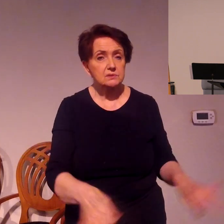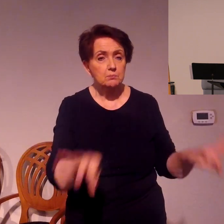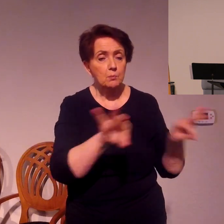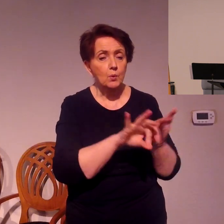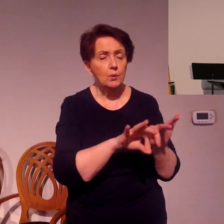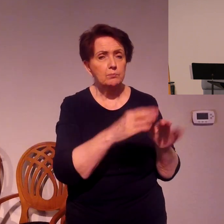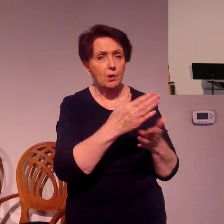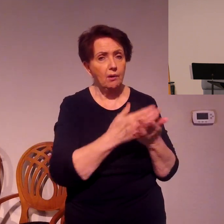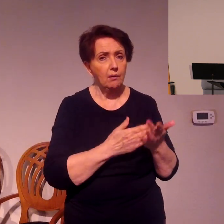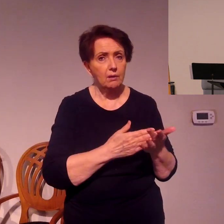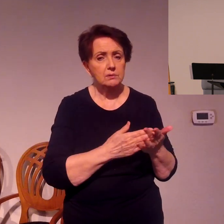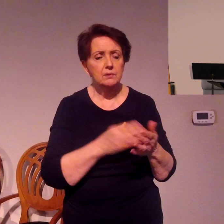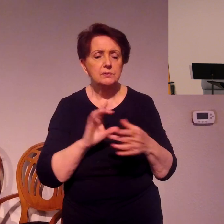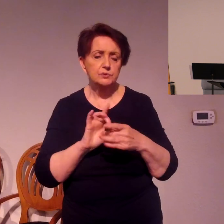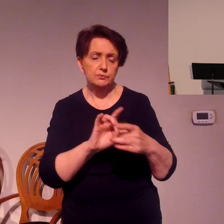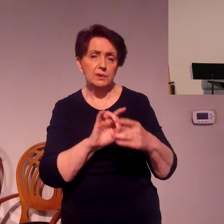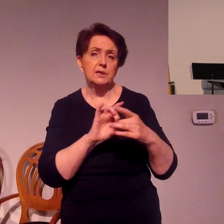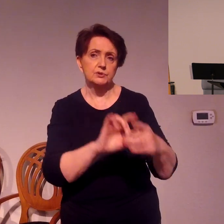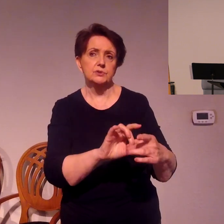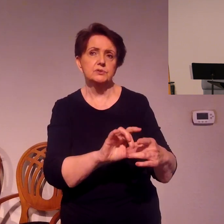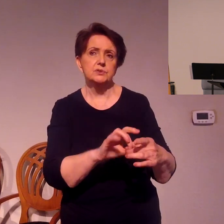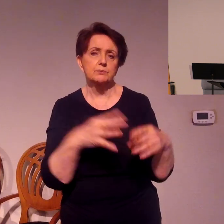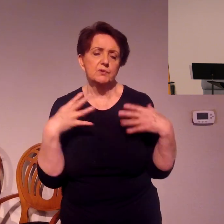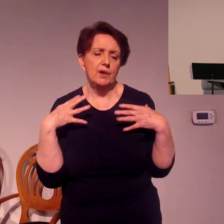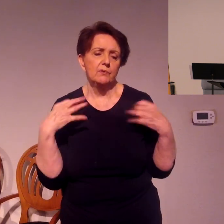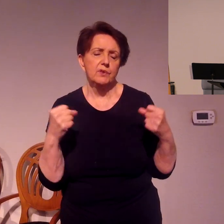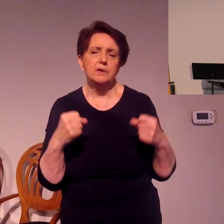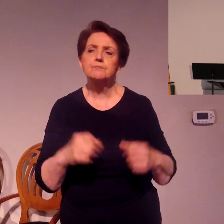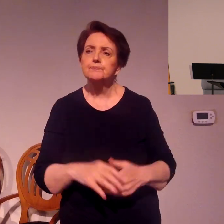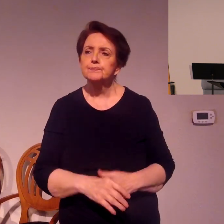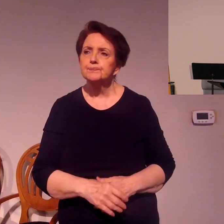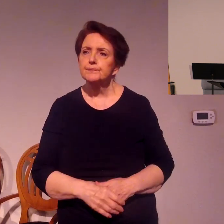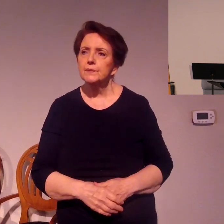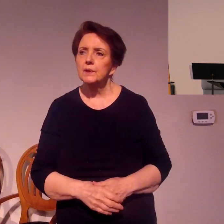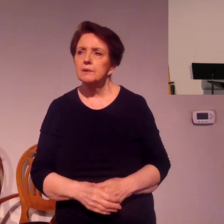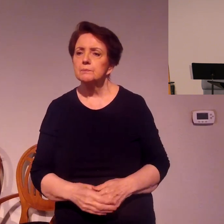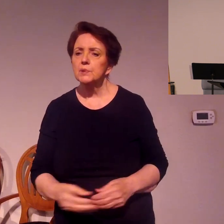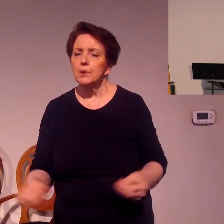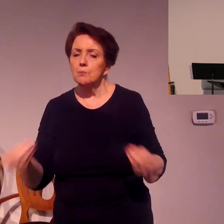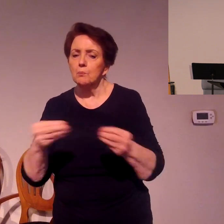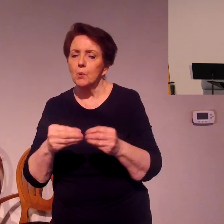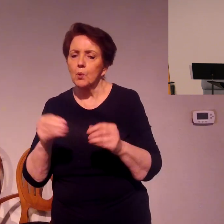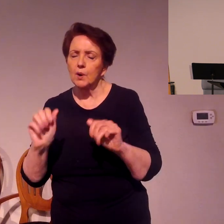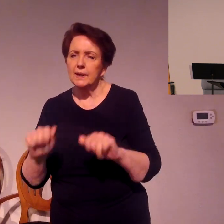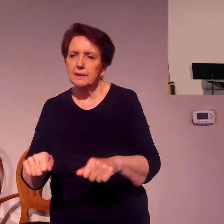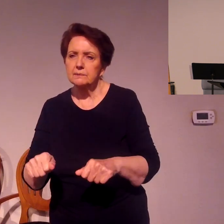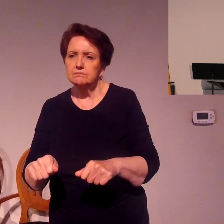our relationships, to our healthy relationships. But the more that I can